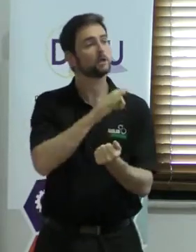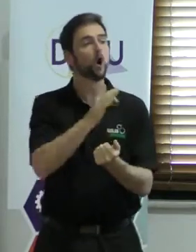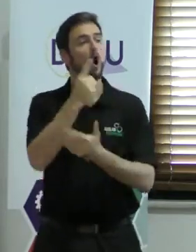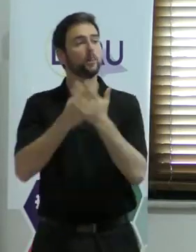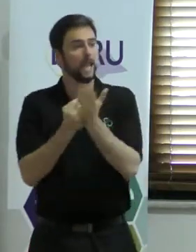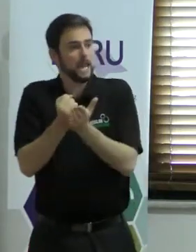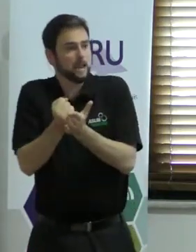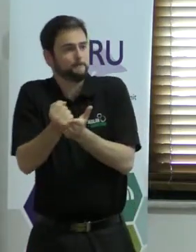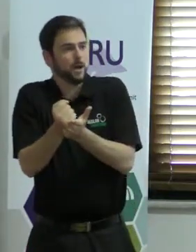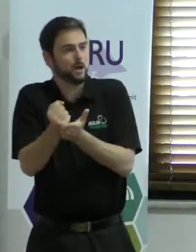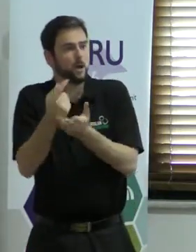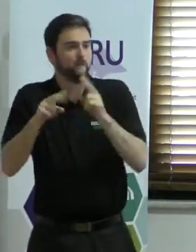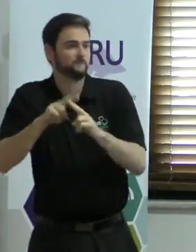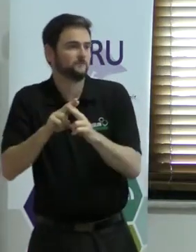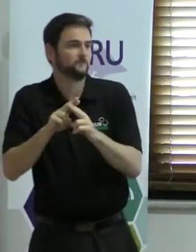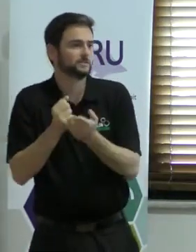is seeing,